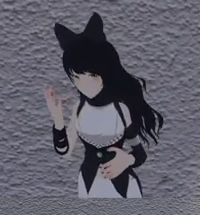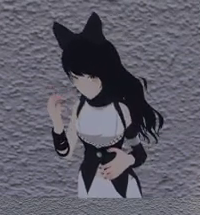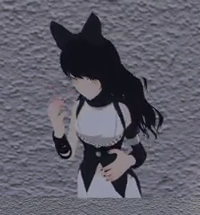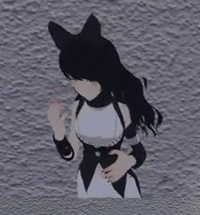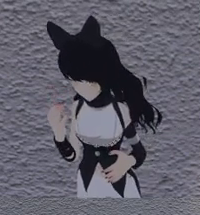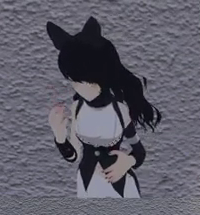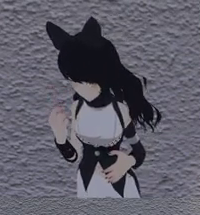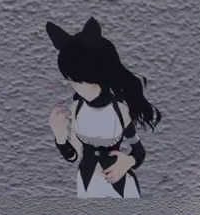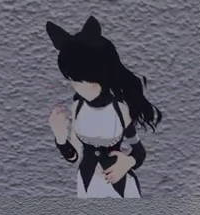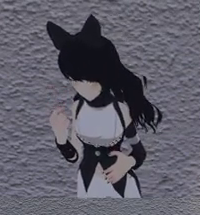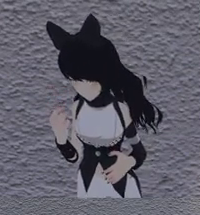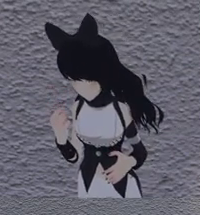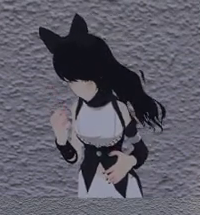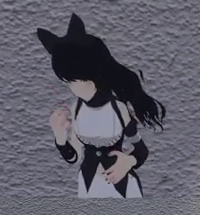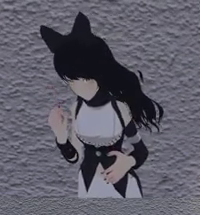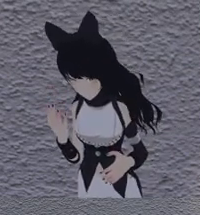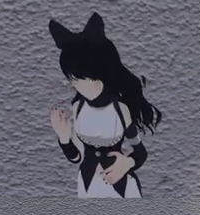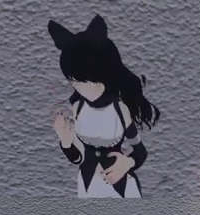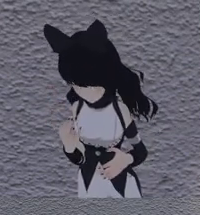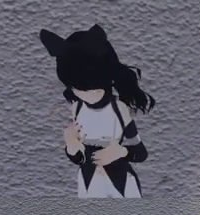Now, the sign.